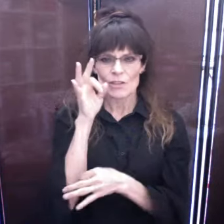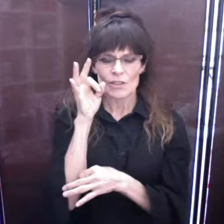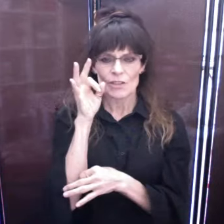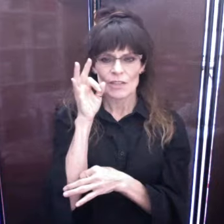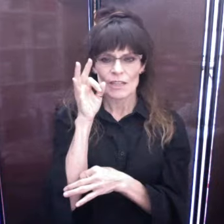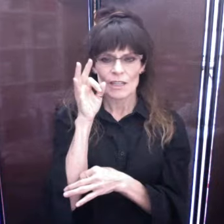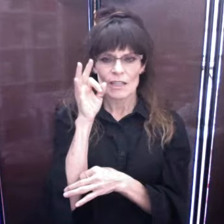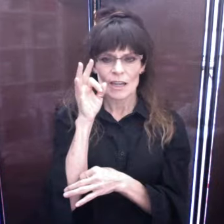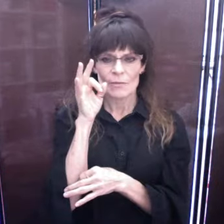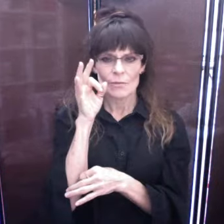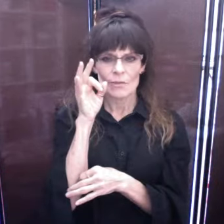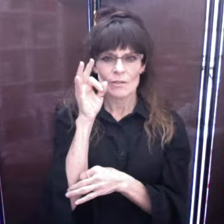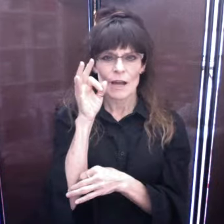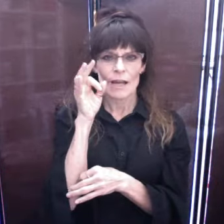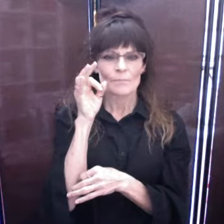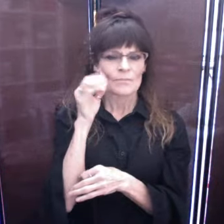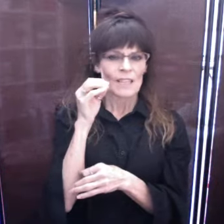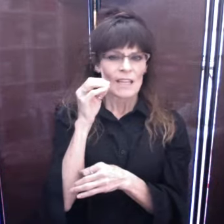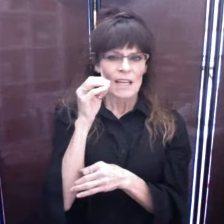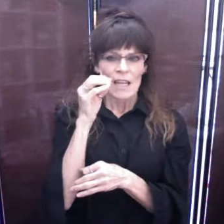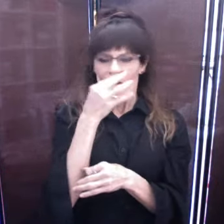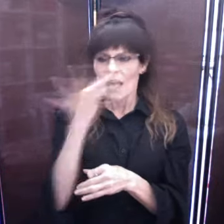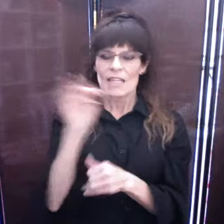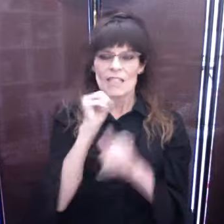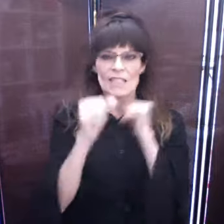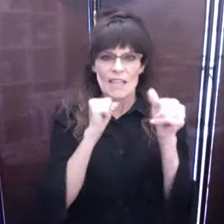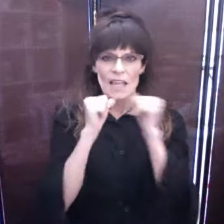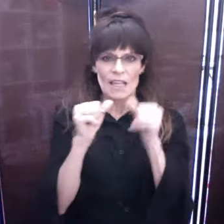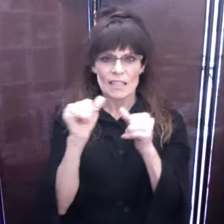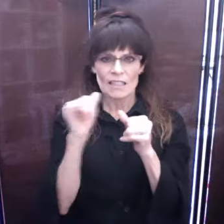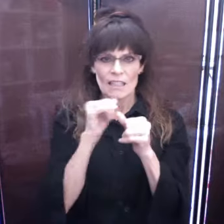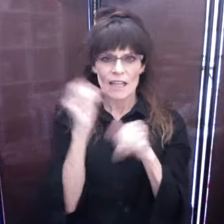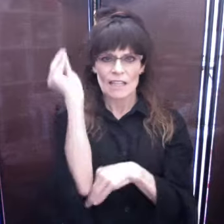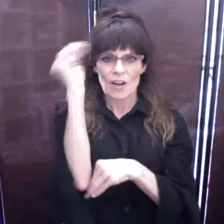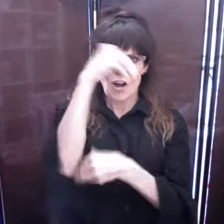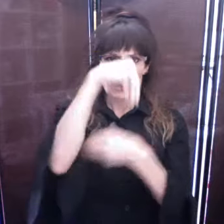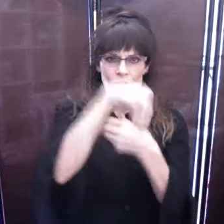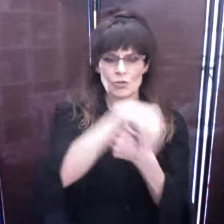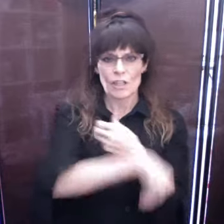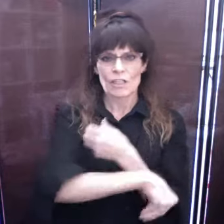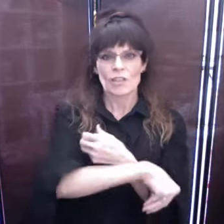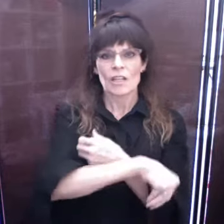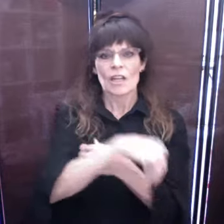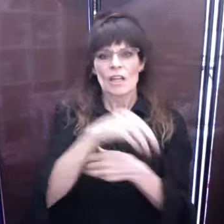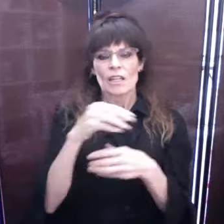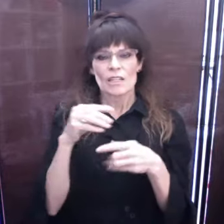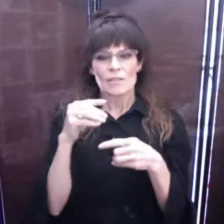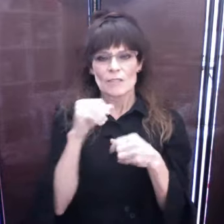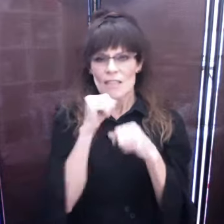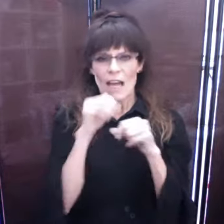head way down in the sand like an ostrich. And I barely and couldn't, with any clarity, really even remember, as